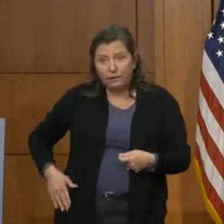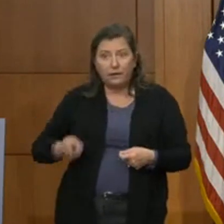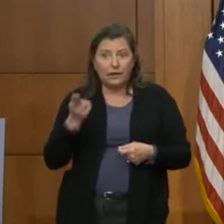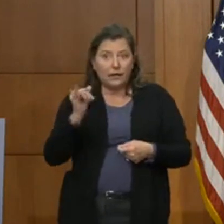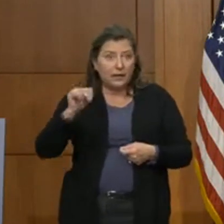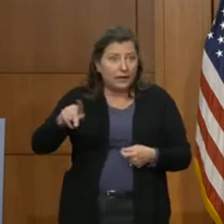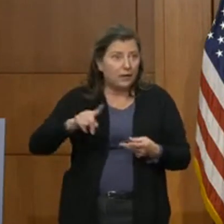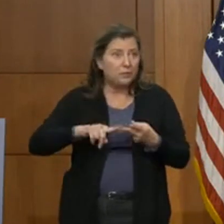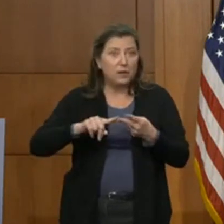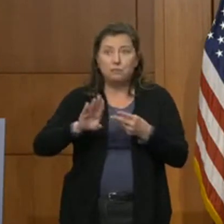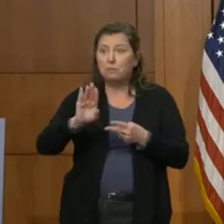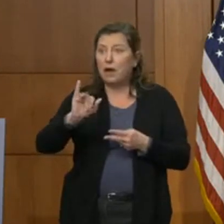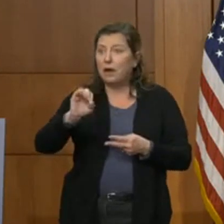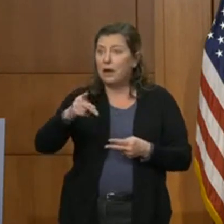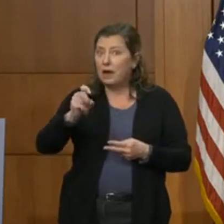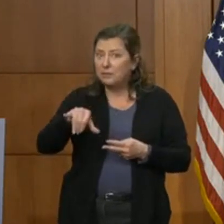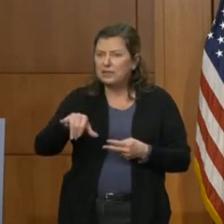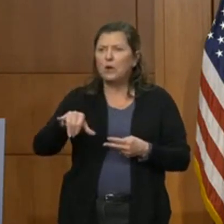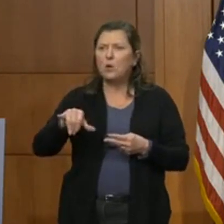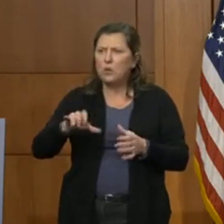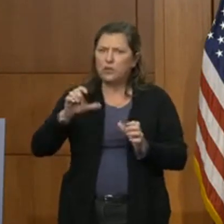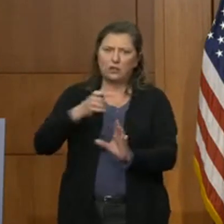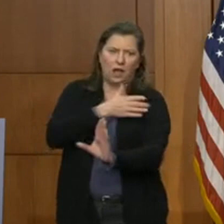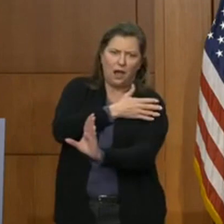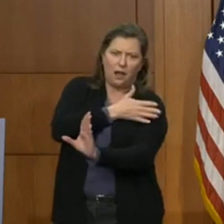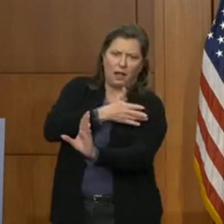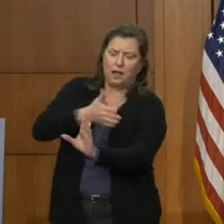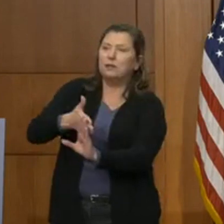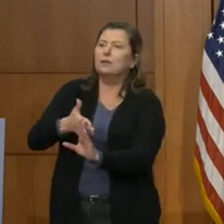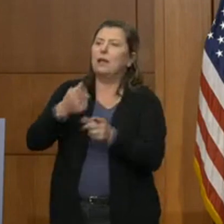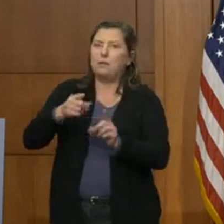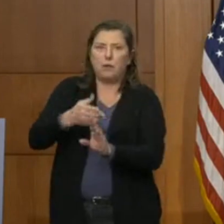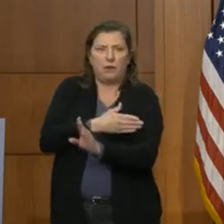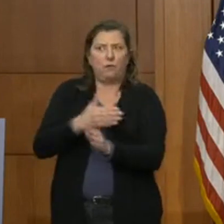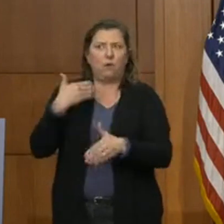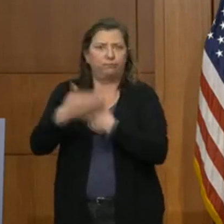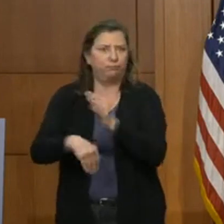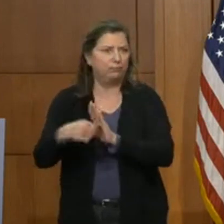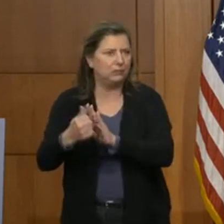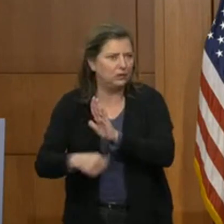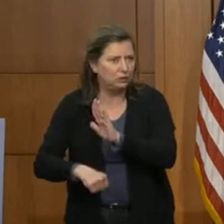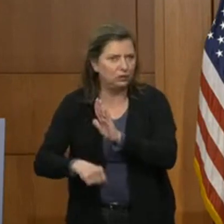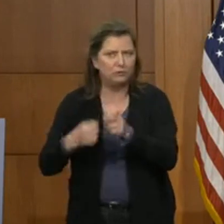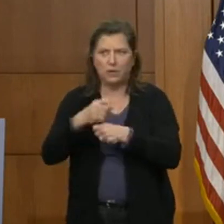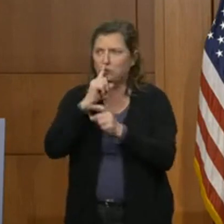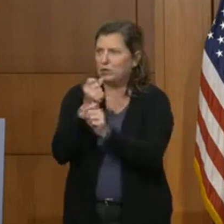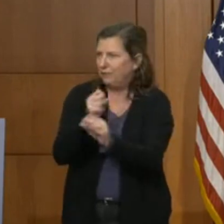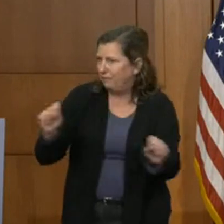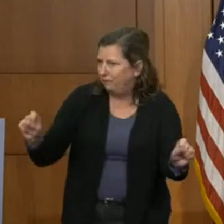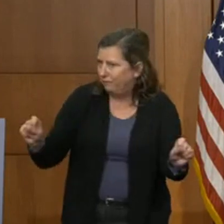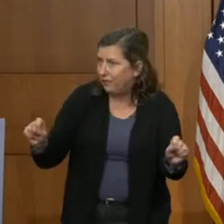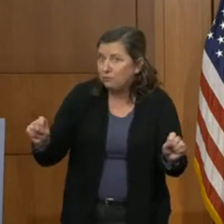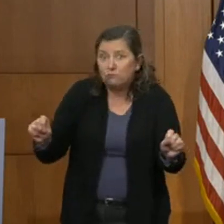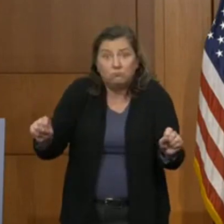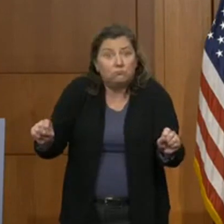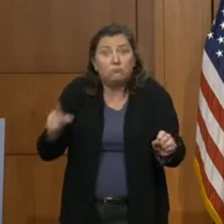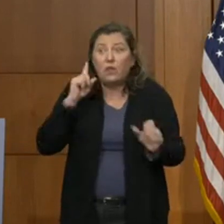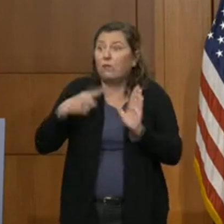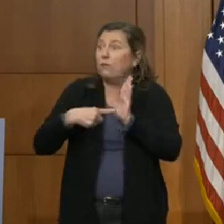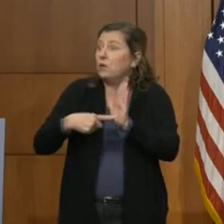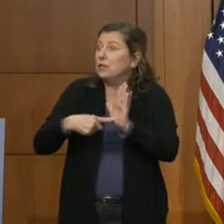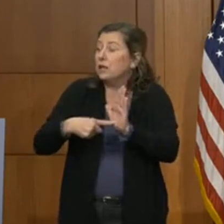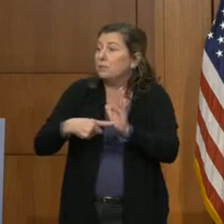whatever, a lot of preparation needs to go into being able to do that procedure, to do it safely. Even if, for